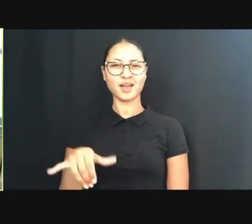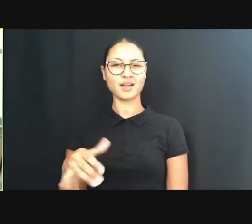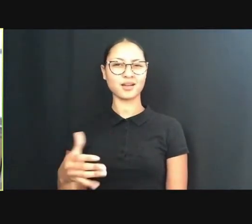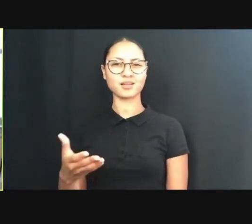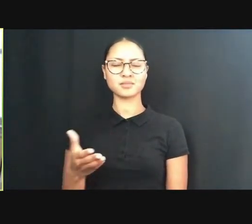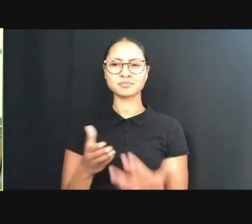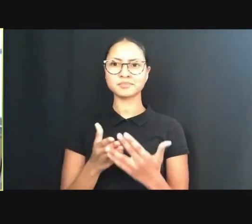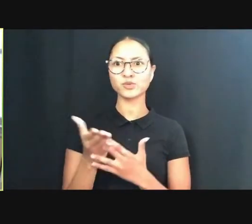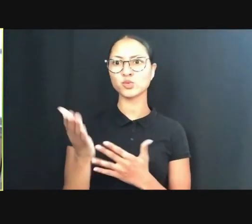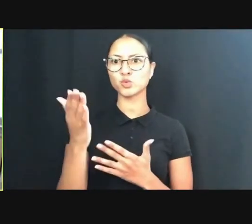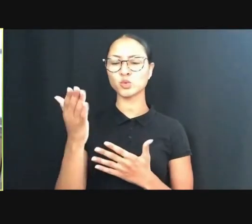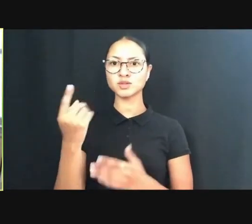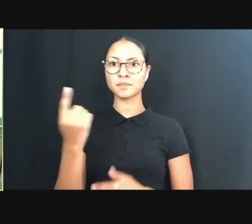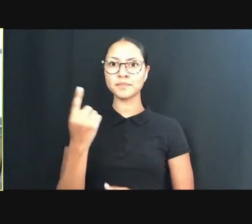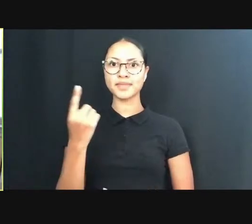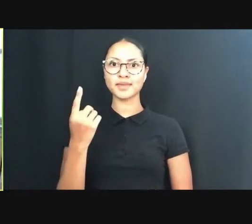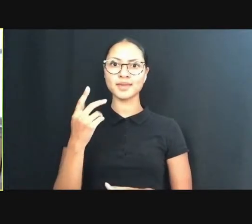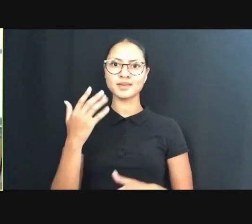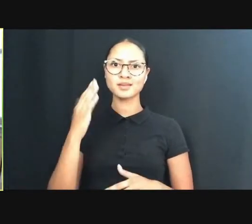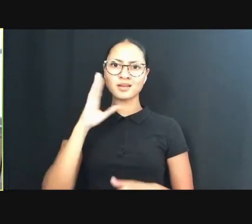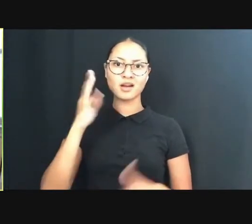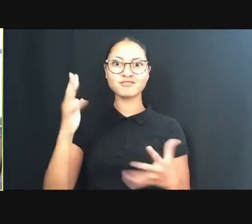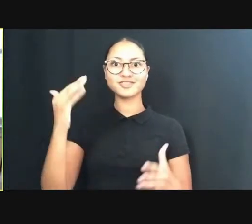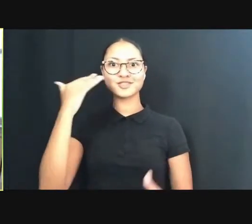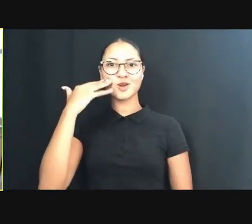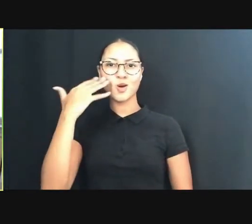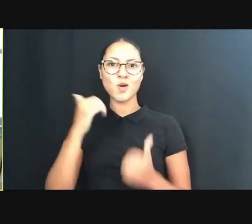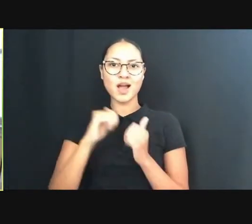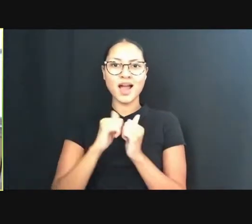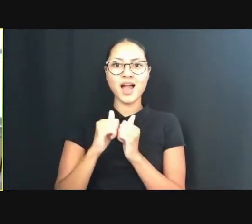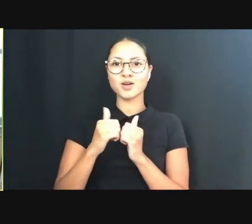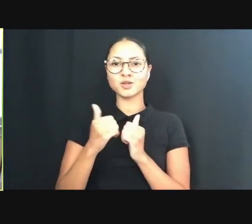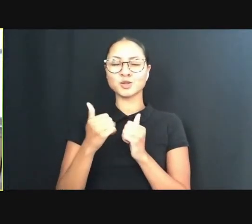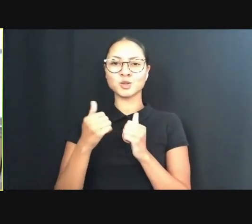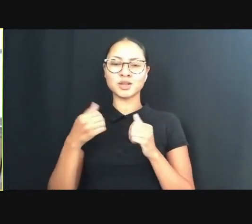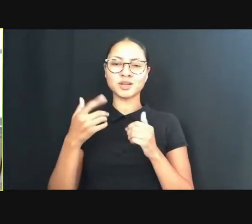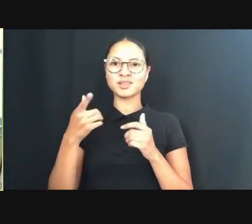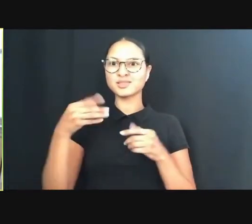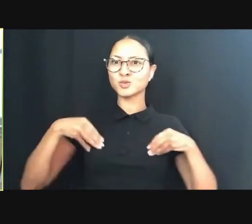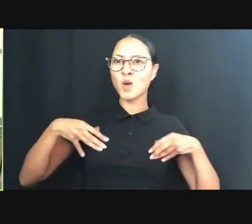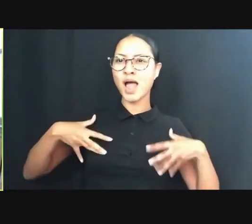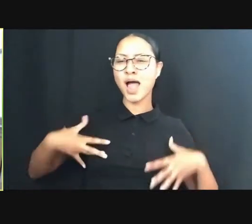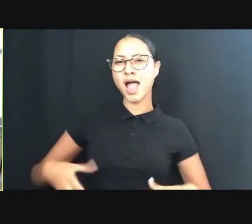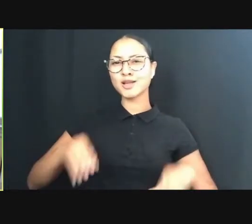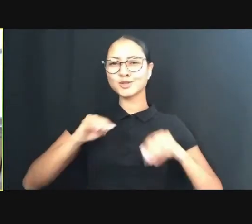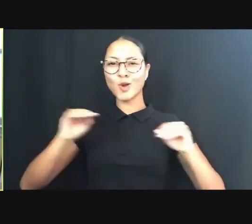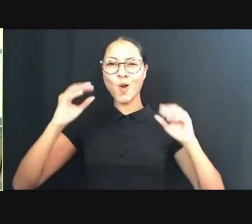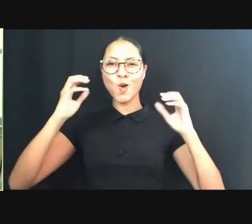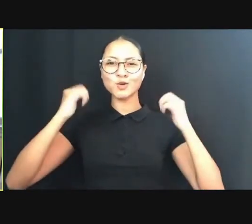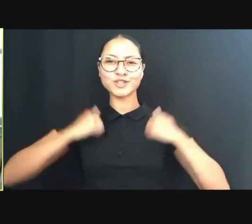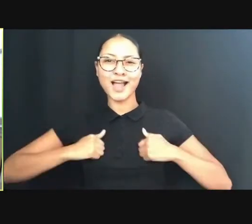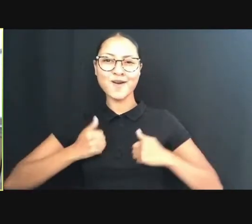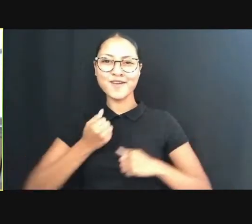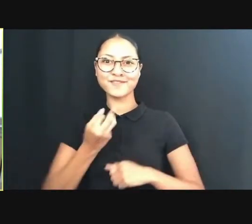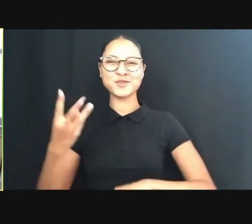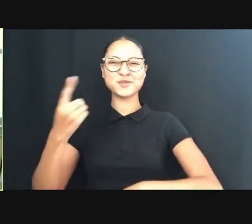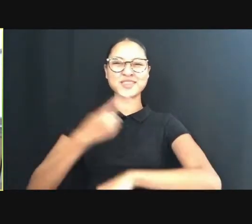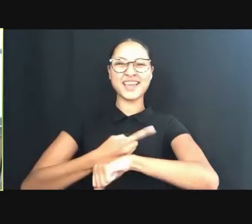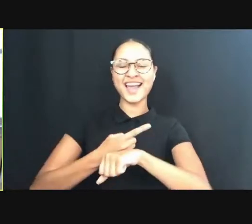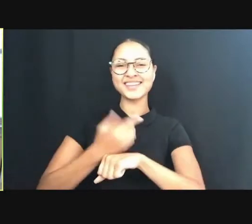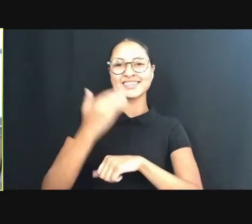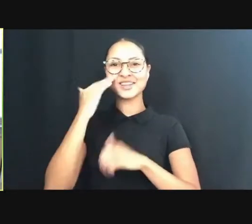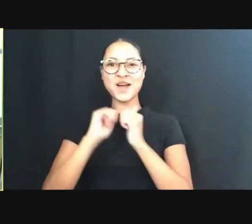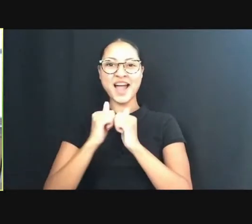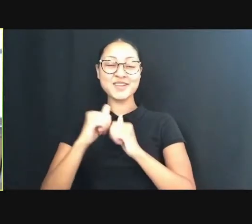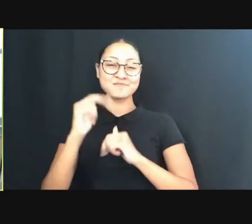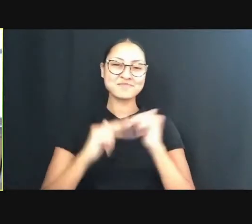up a mountain, like knows how to like stink for like a couple days, you know, build a fire. You know what I'm saying? Like, I wanted people that